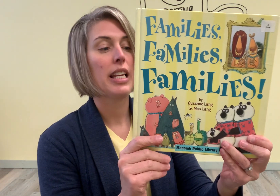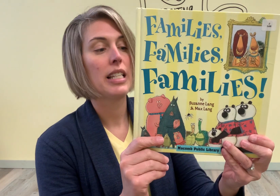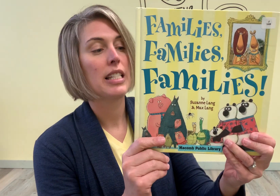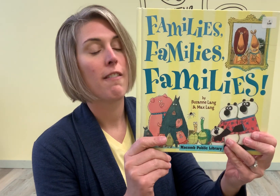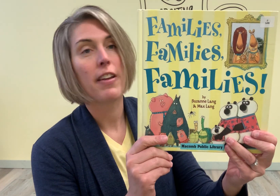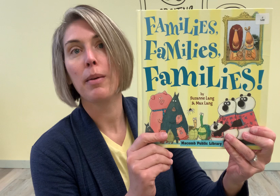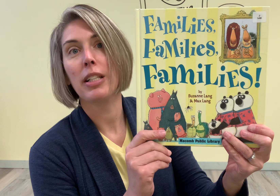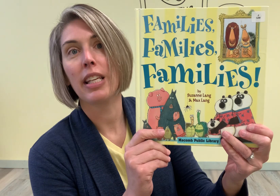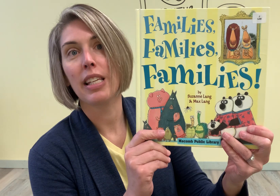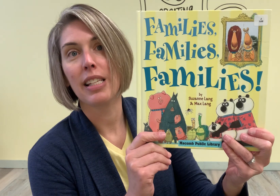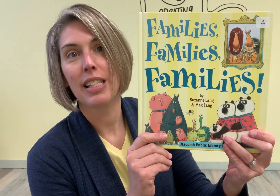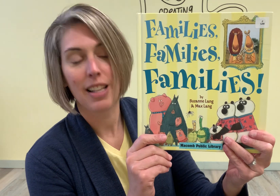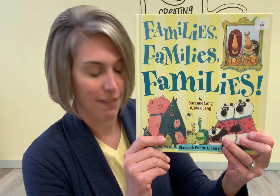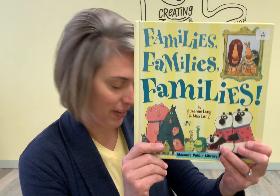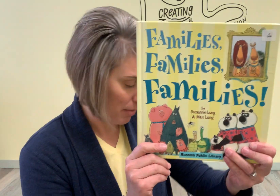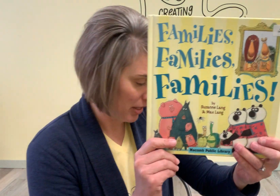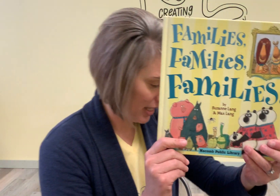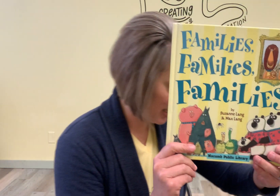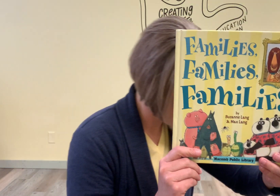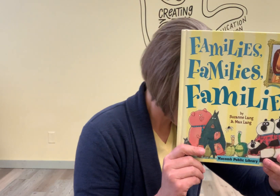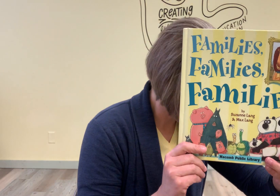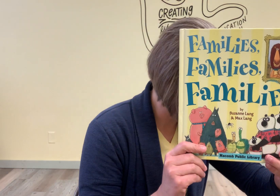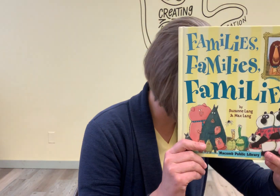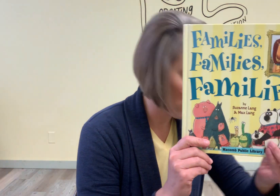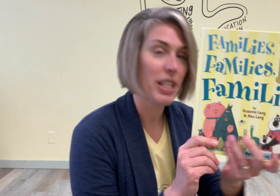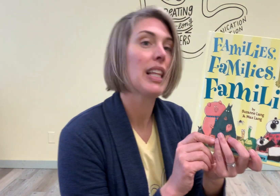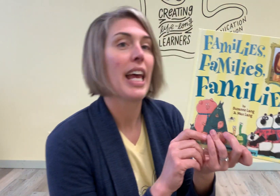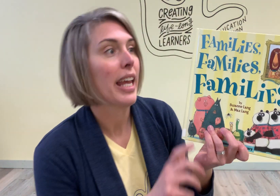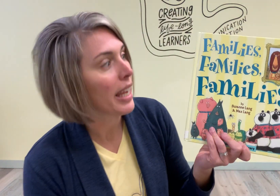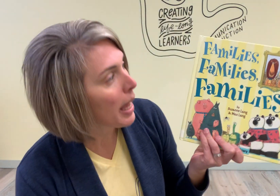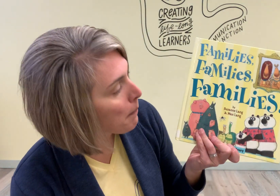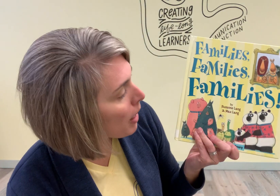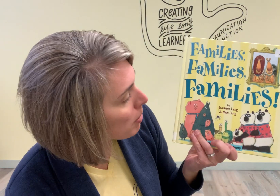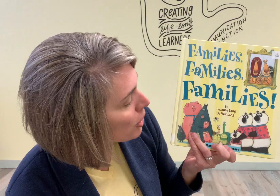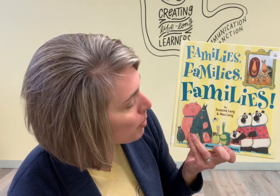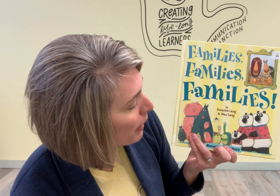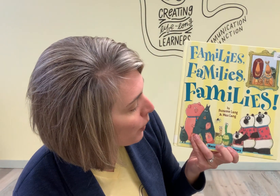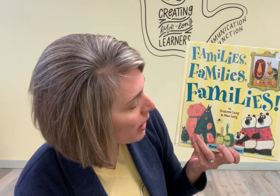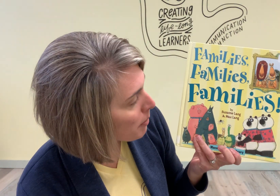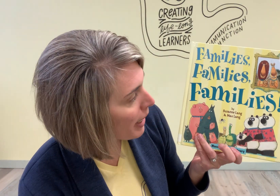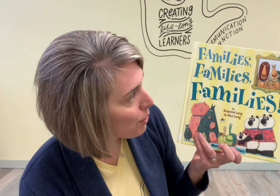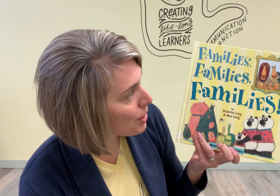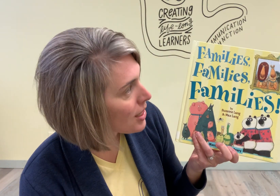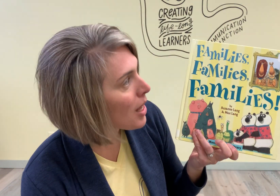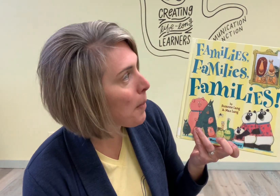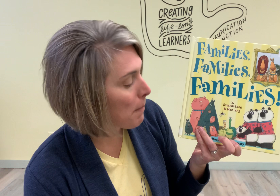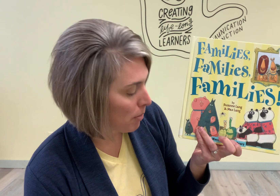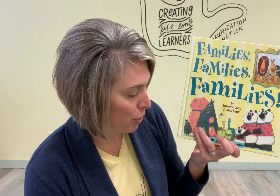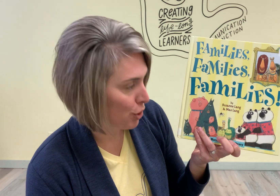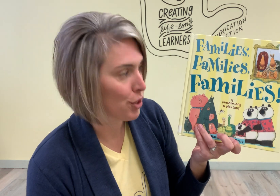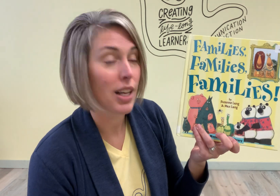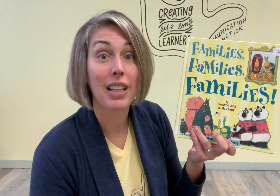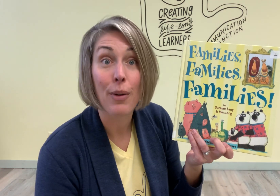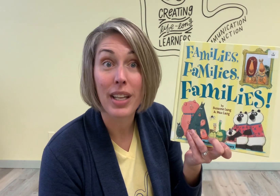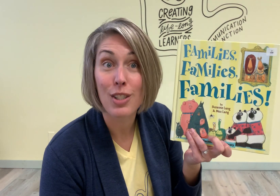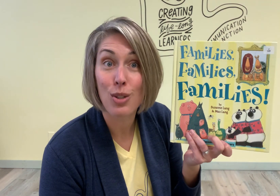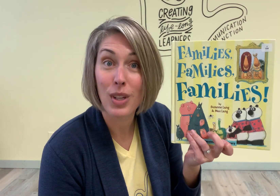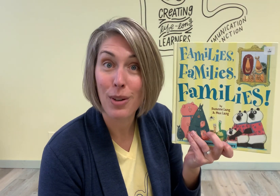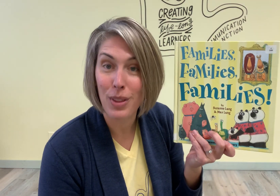Families, Families, Families by Susan Lang and published by Random House Publishers, allowing us to read it with you